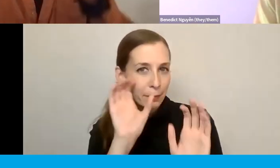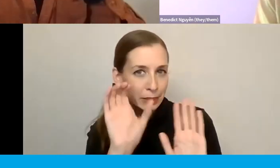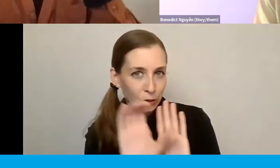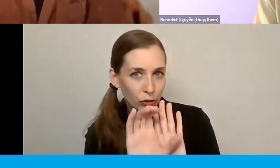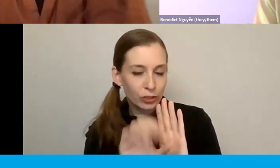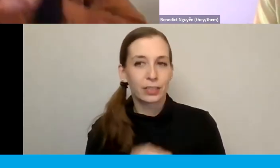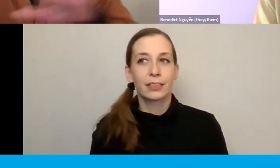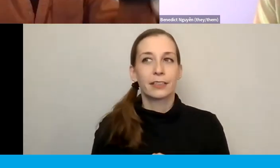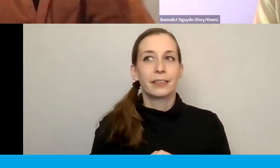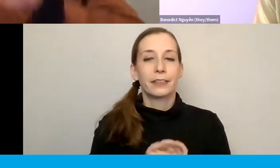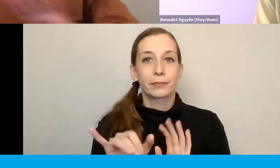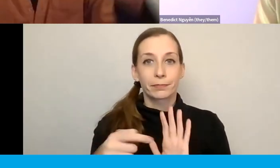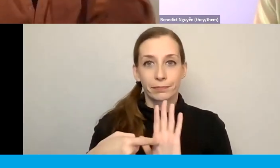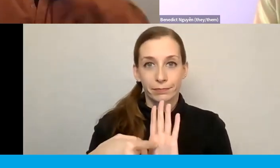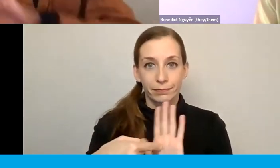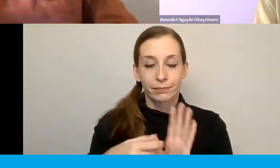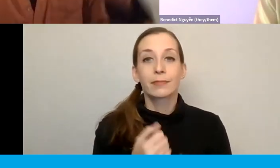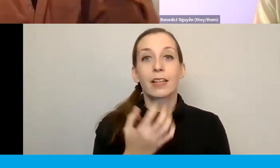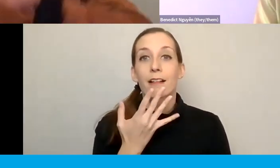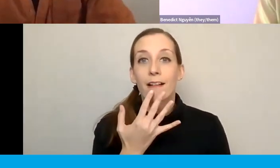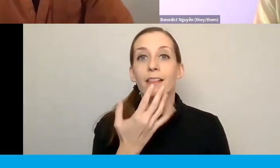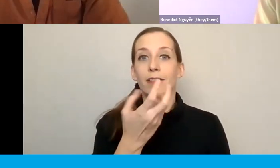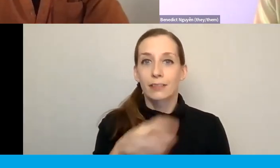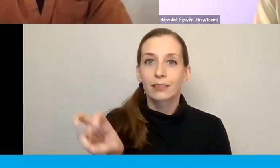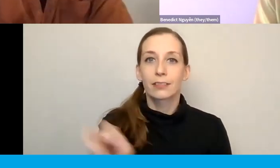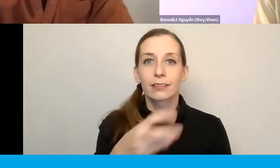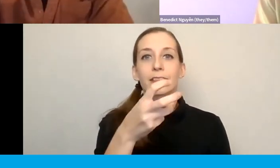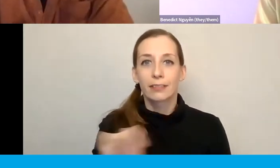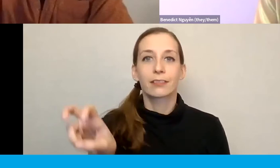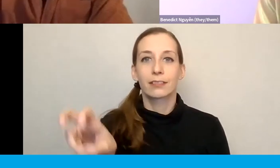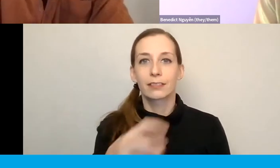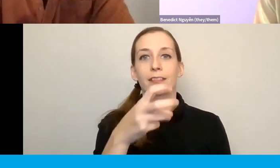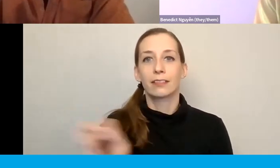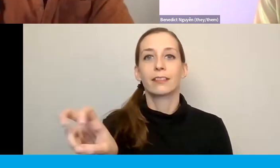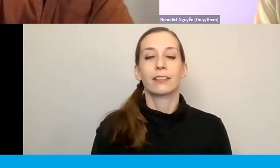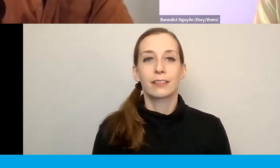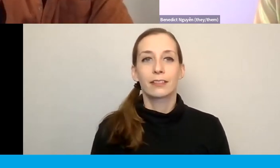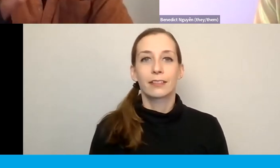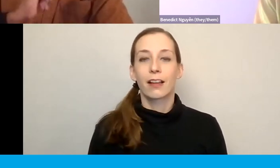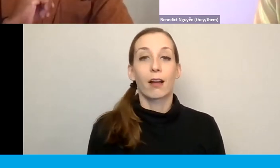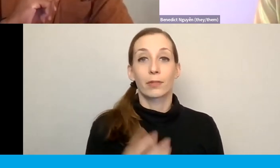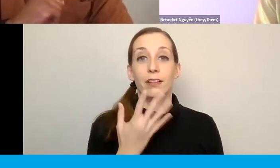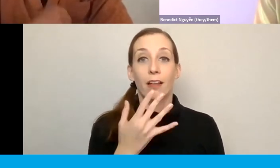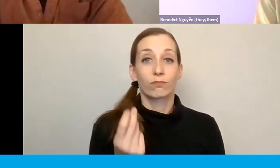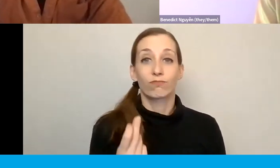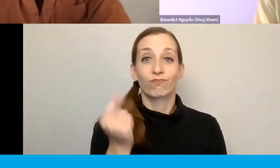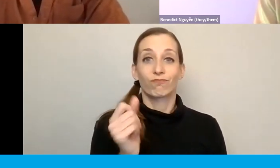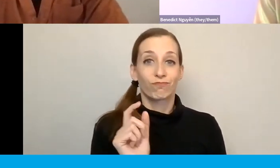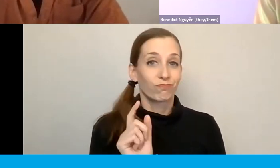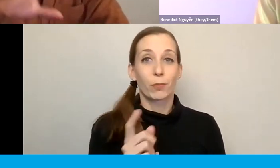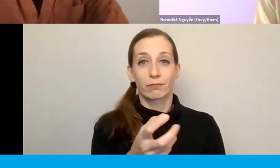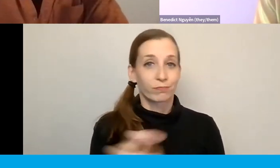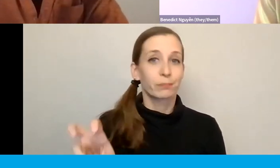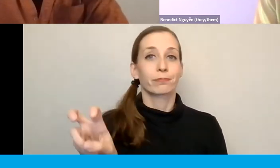changing the coloring of a shot in a moment, right? I